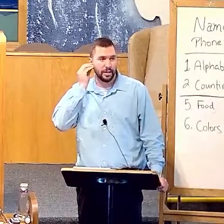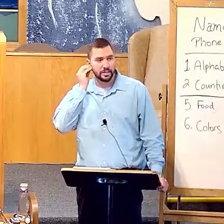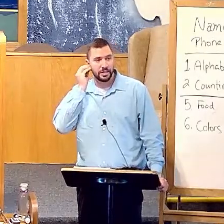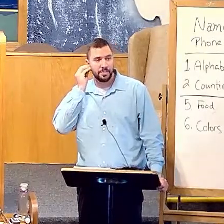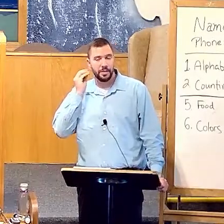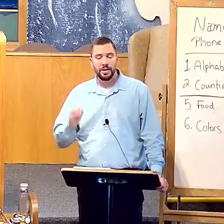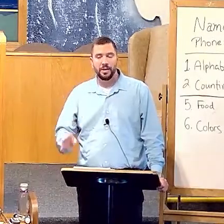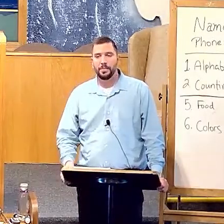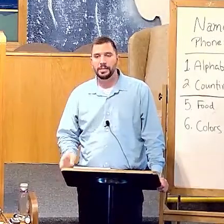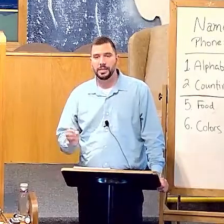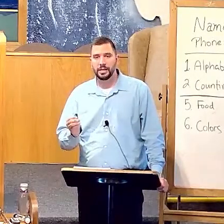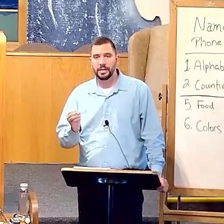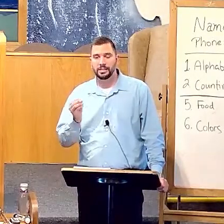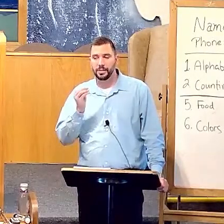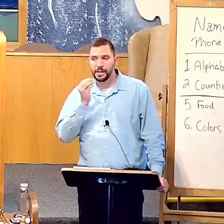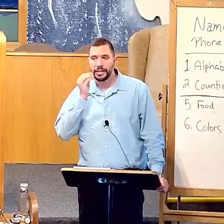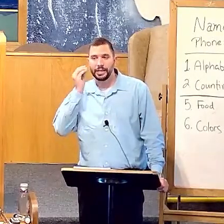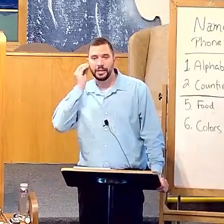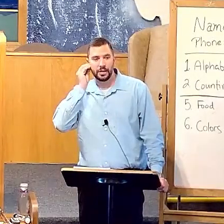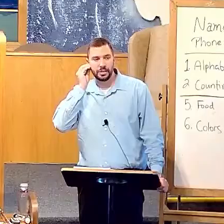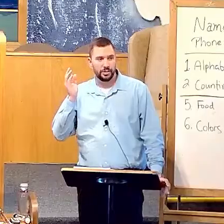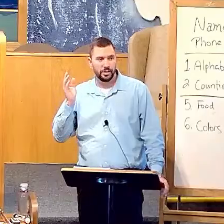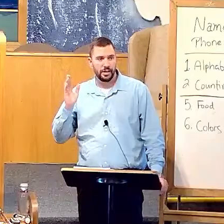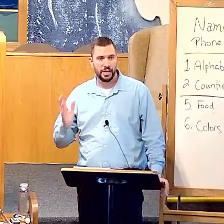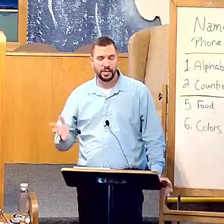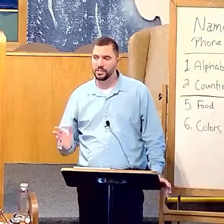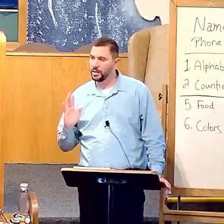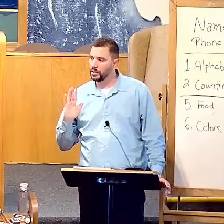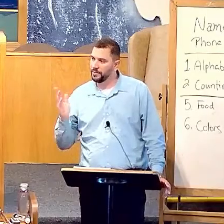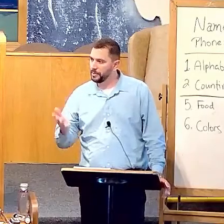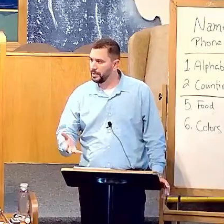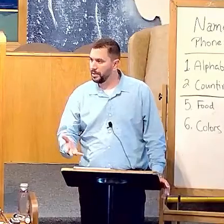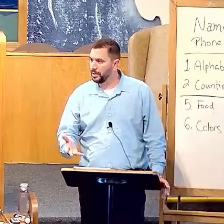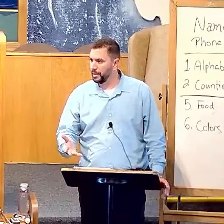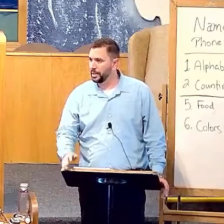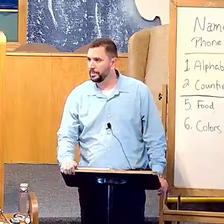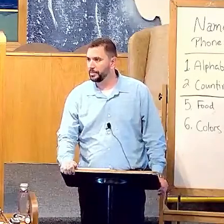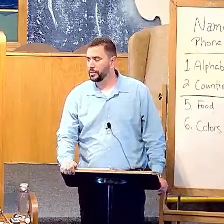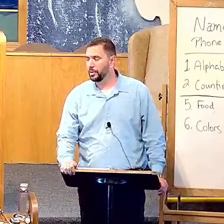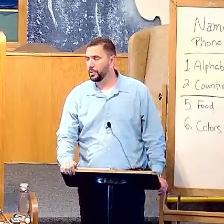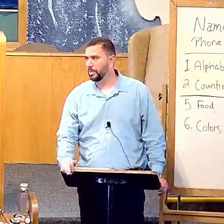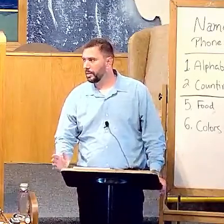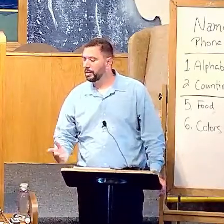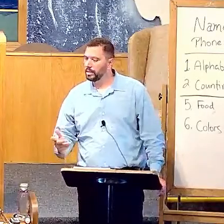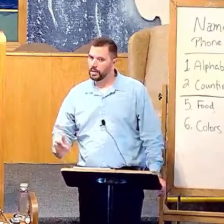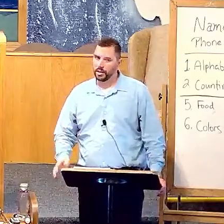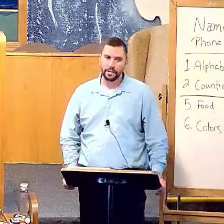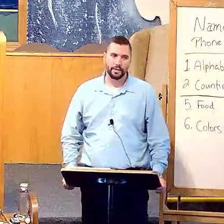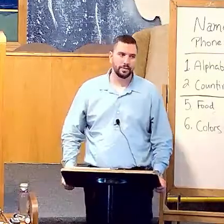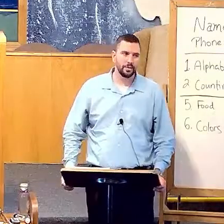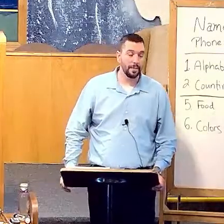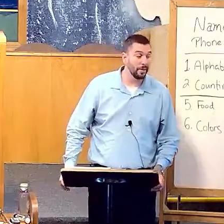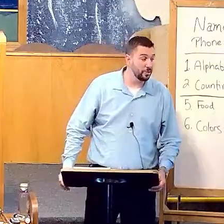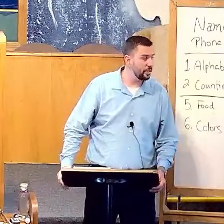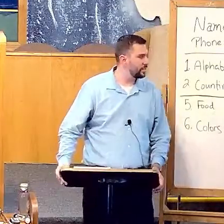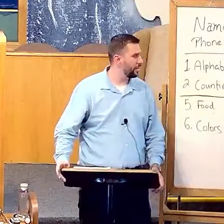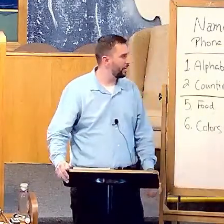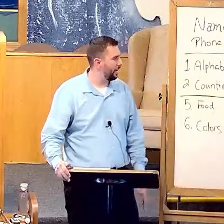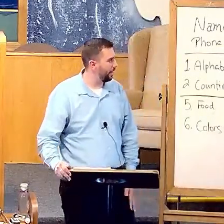sleep, but it's going to be in that direction, and it's not going to ever be the other way. So again, I apologize. And so